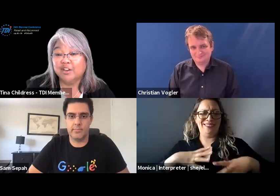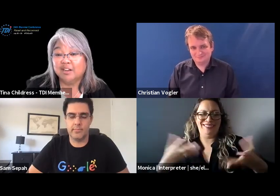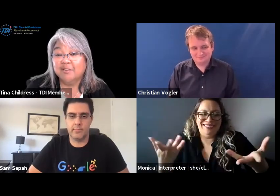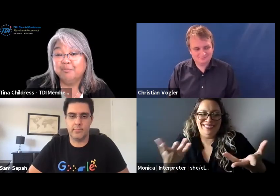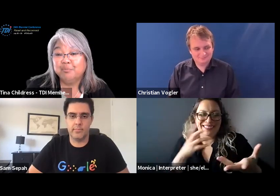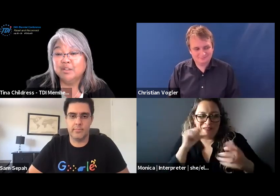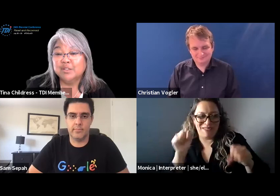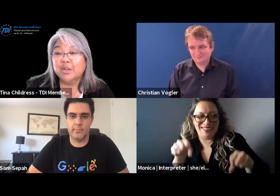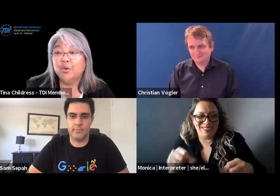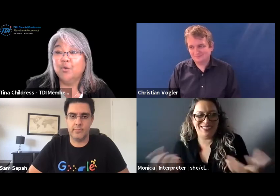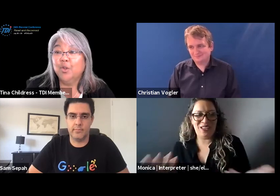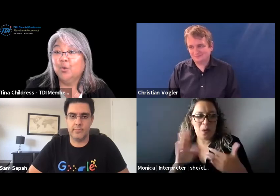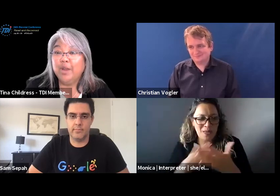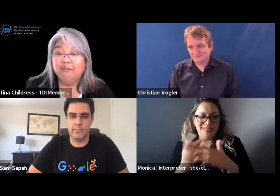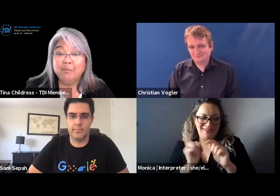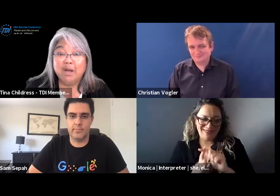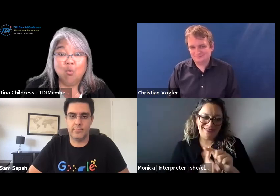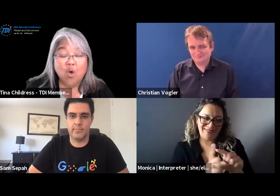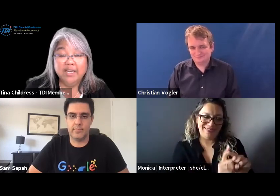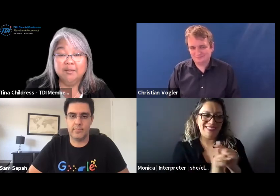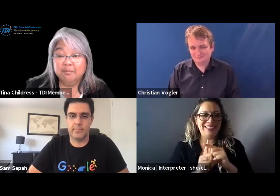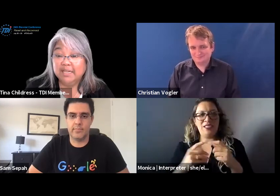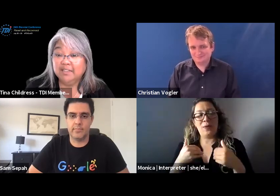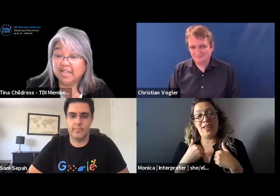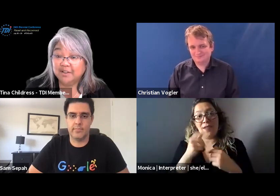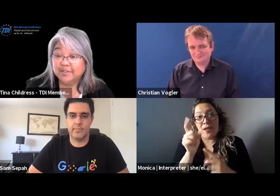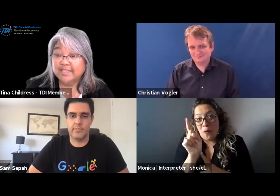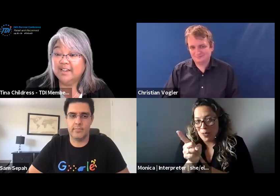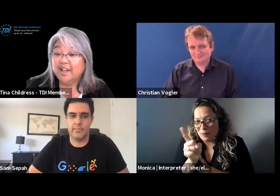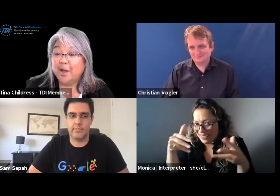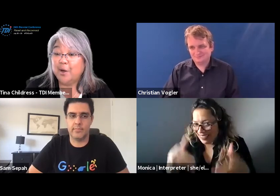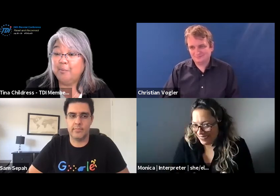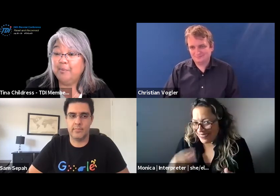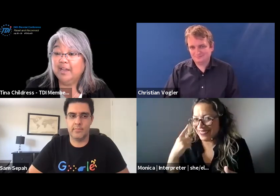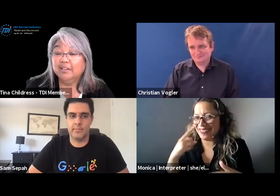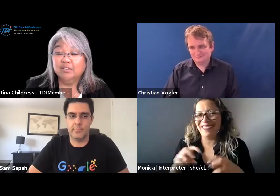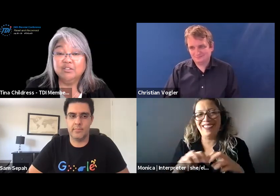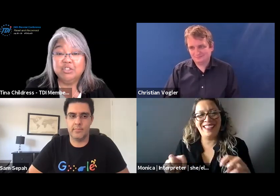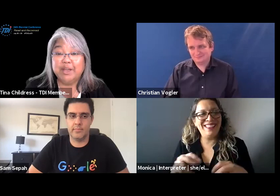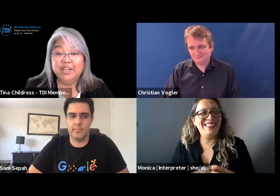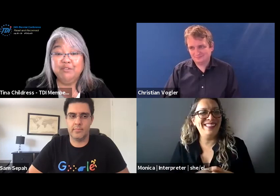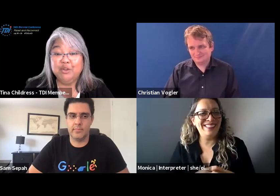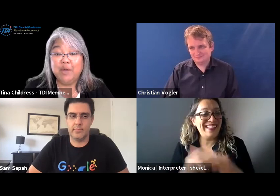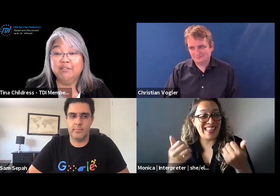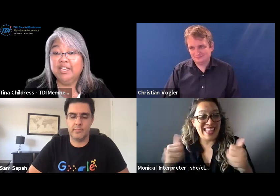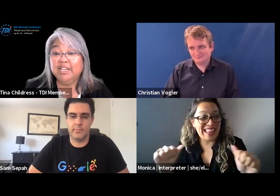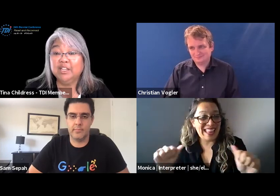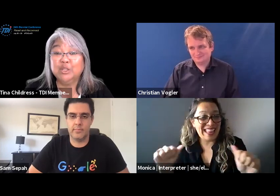either. So we have about 1 minute left. Um, do any of you have any